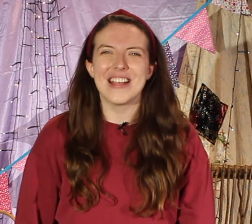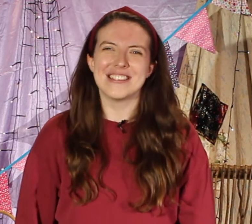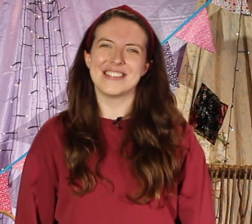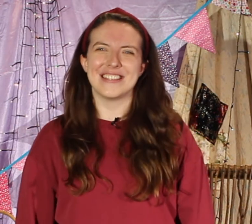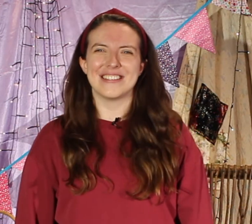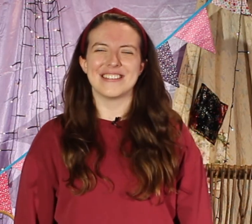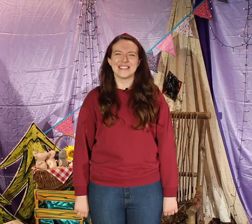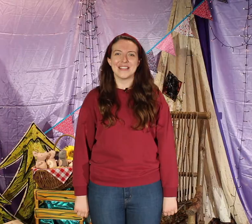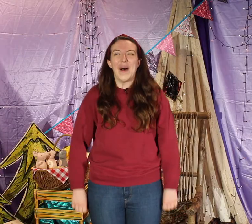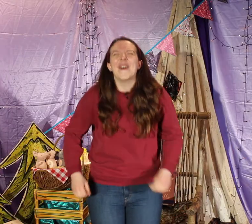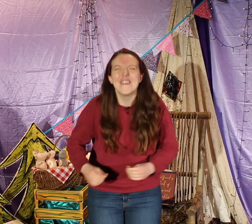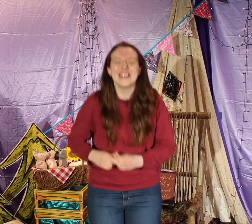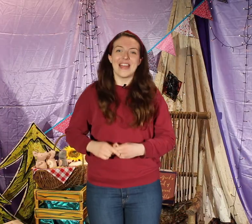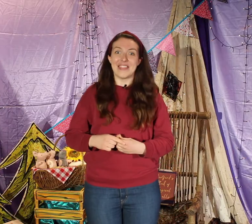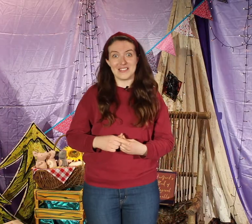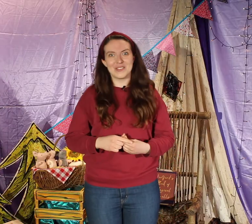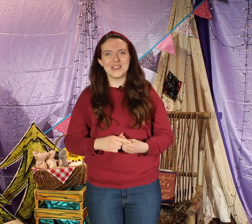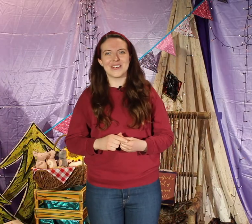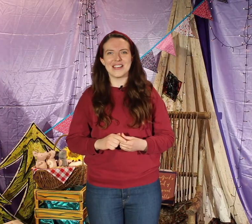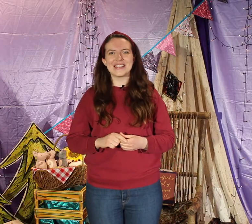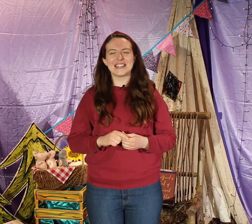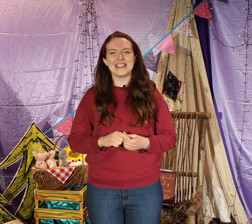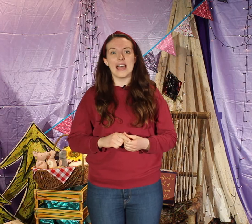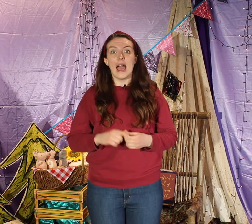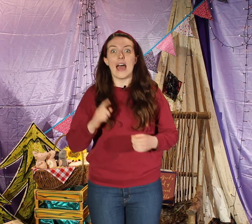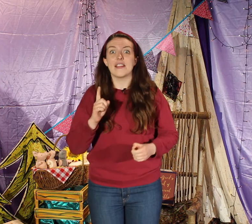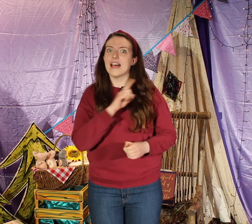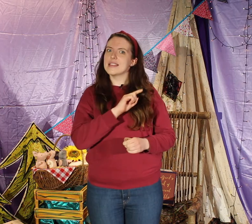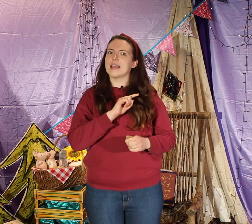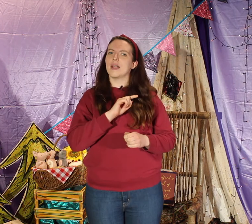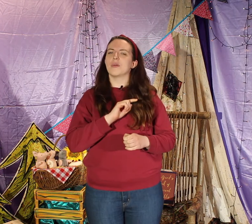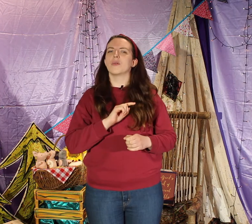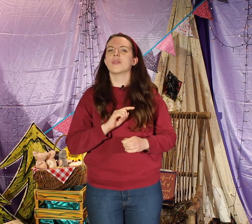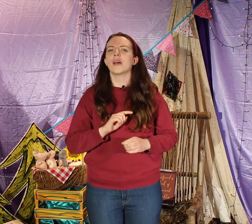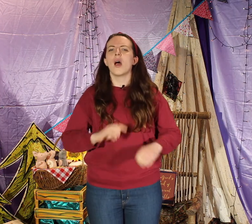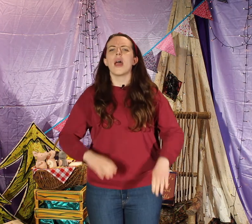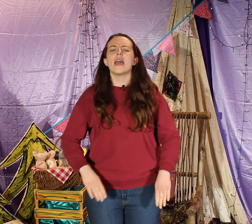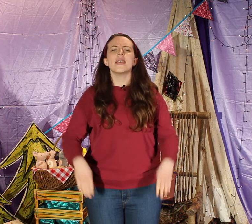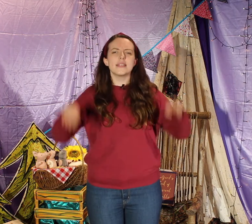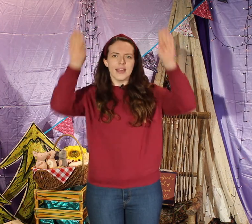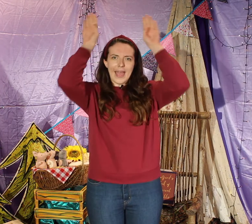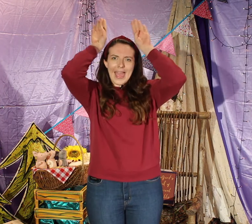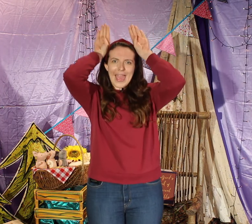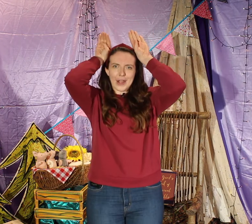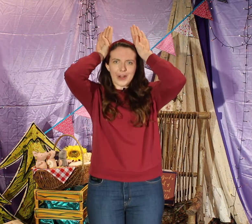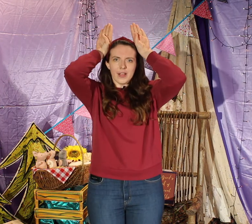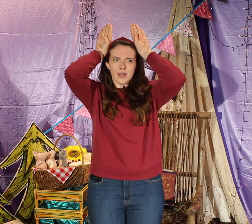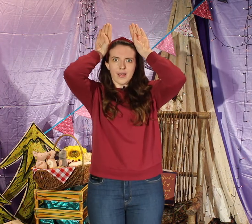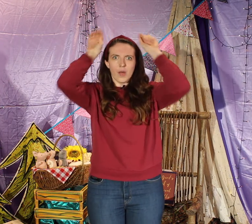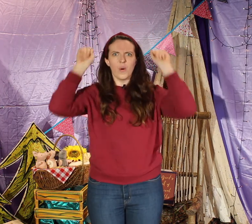forest. That's Tortoise. And the last animal is Hare.